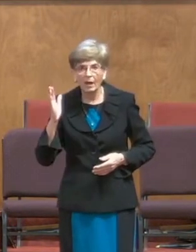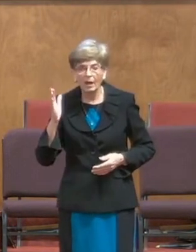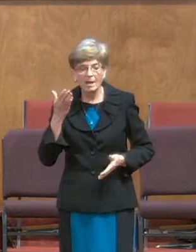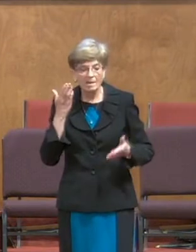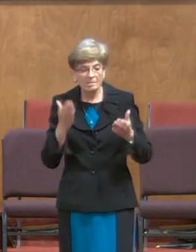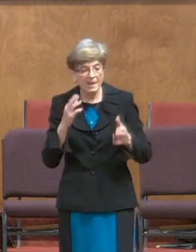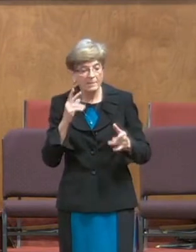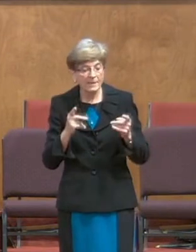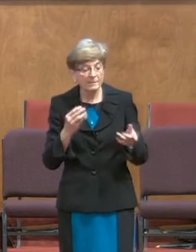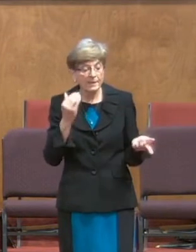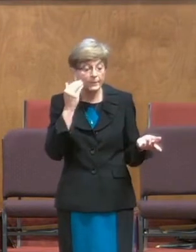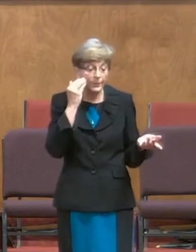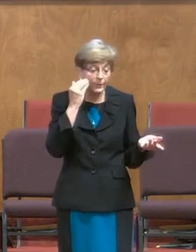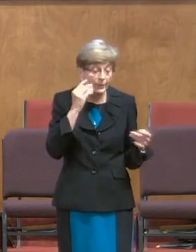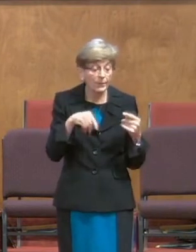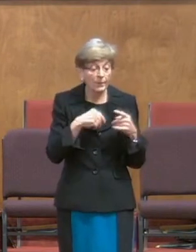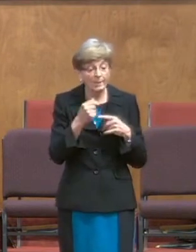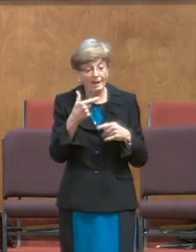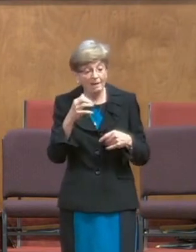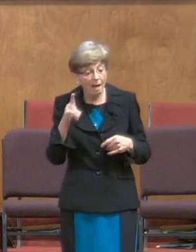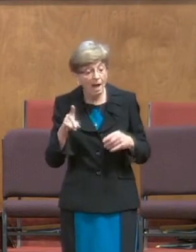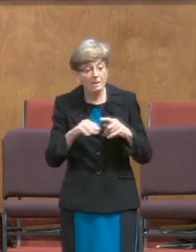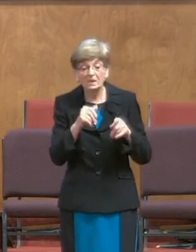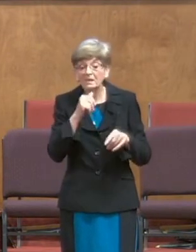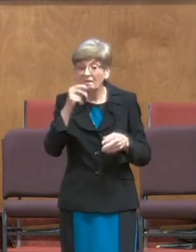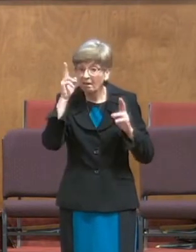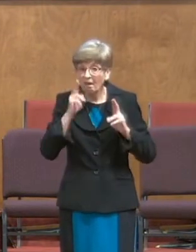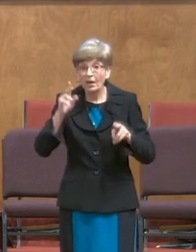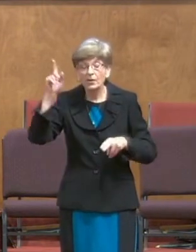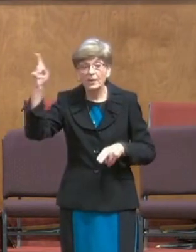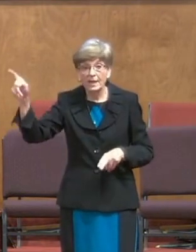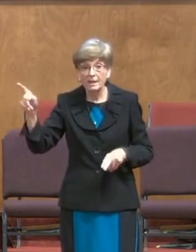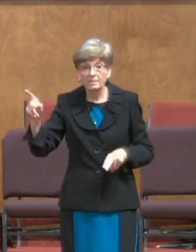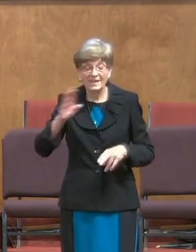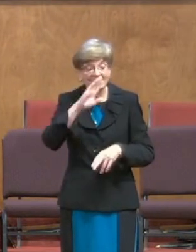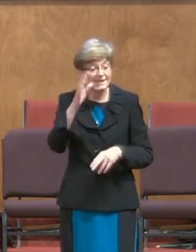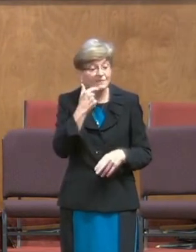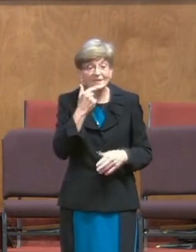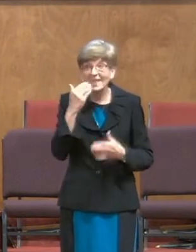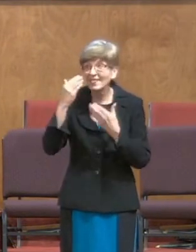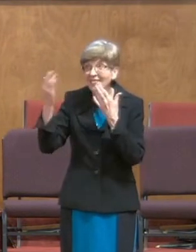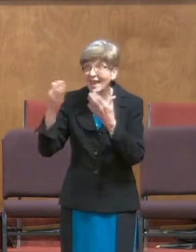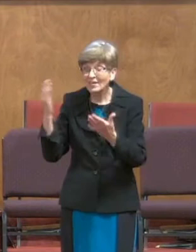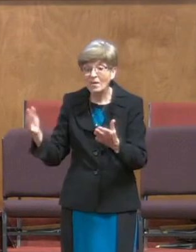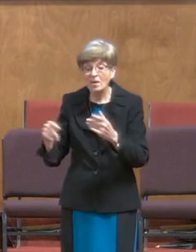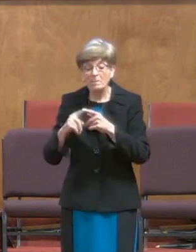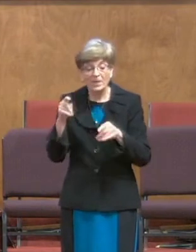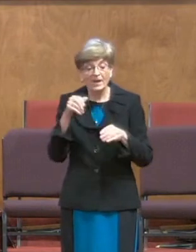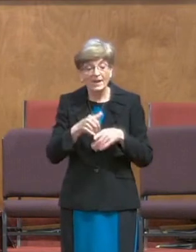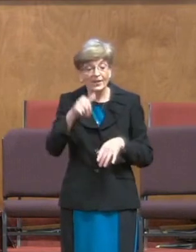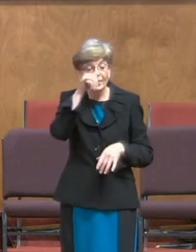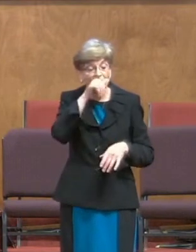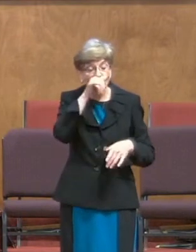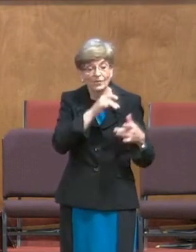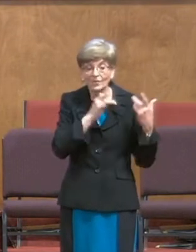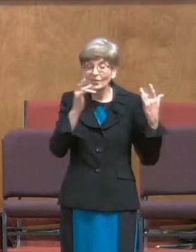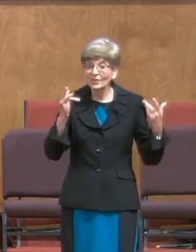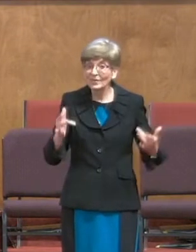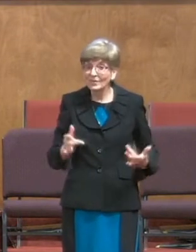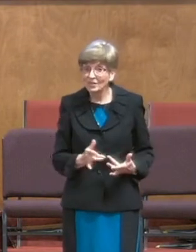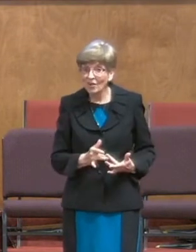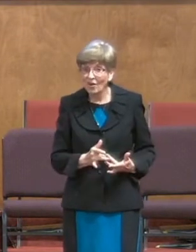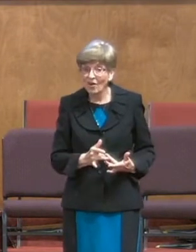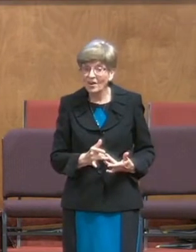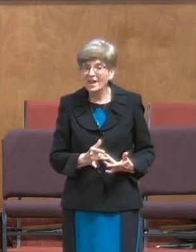not honor him as God or give thanks to him, but they became futile in their thinking and their foolish hearts were darkened. Claiming